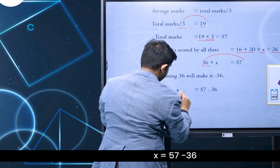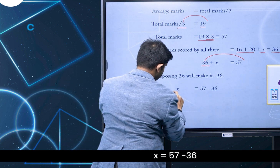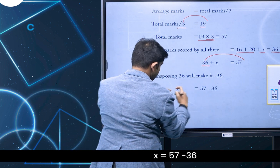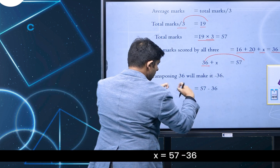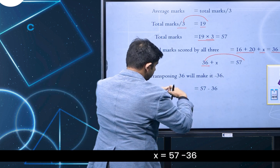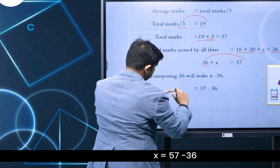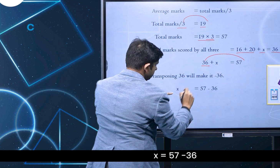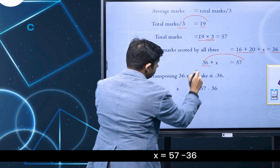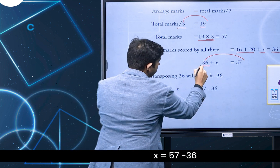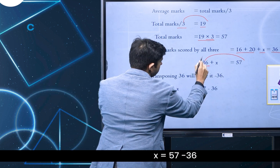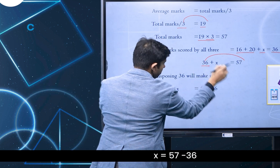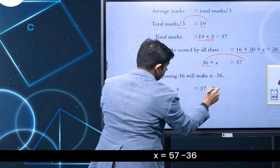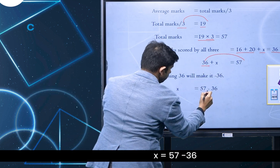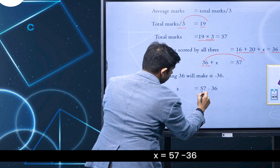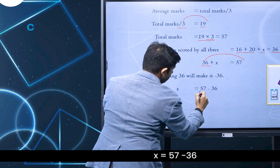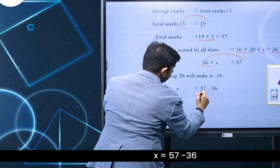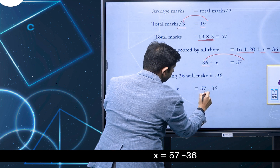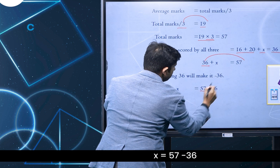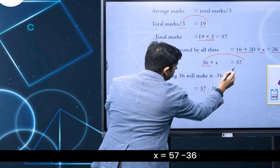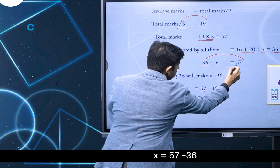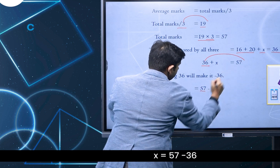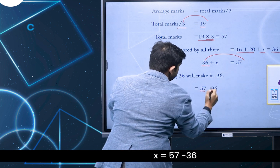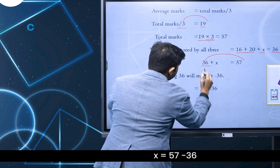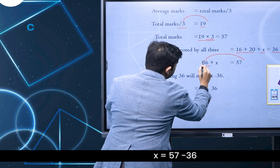X equals to 57 minus 36.